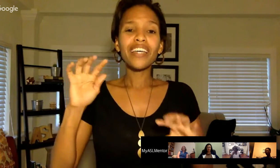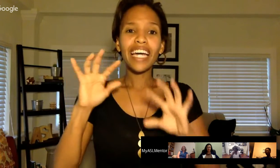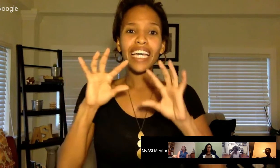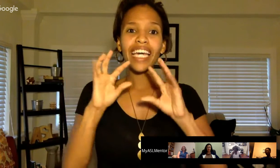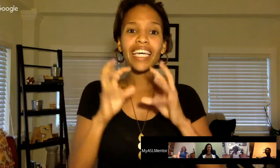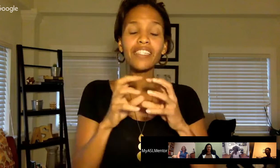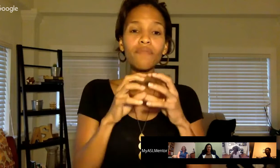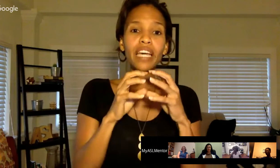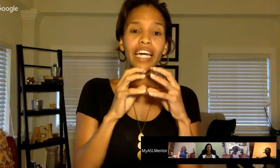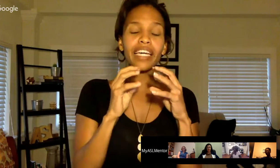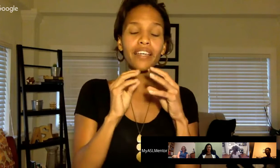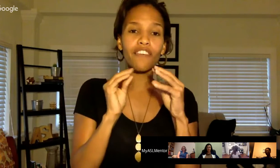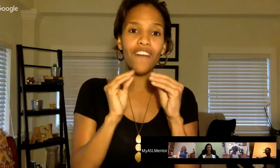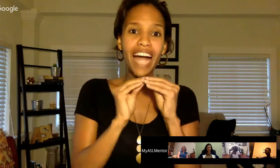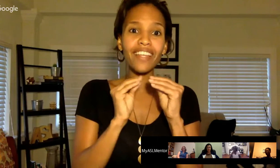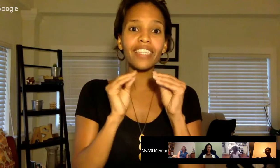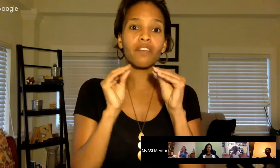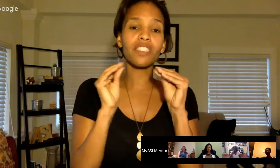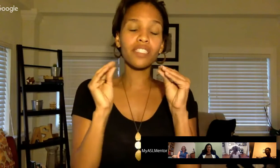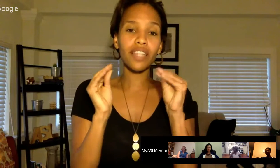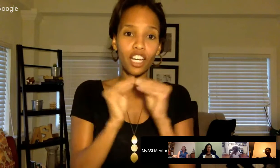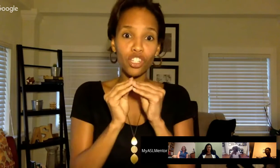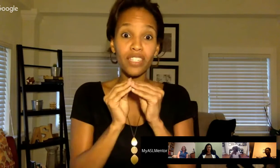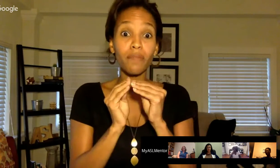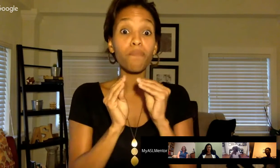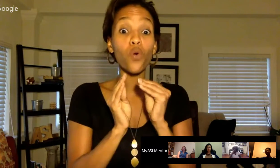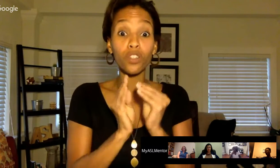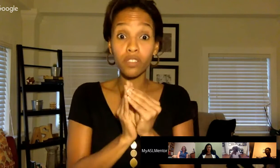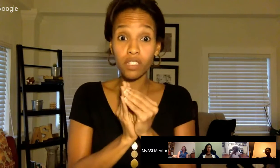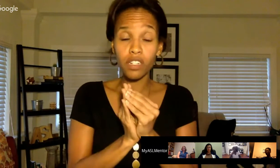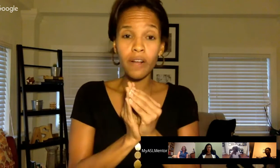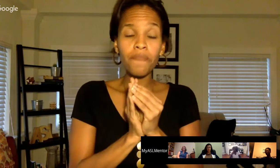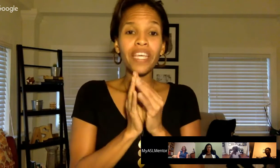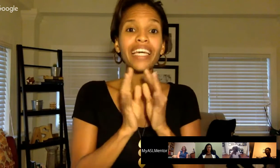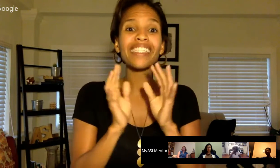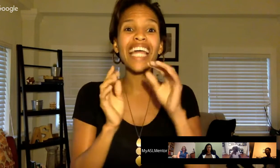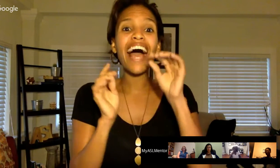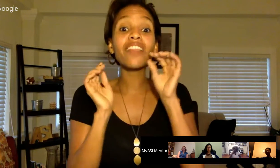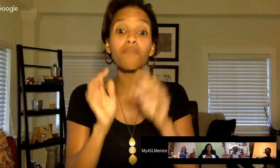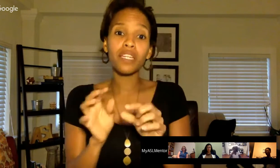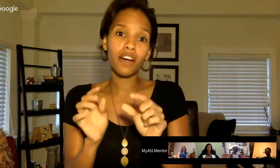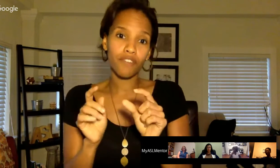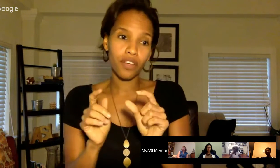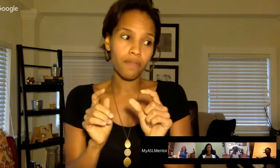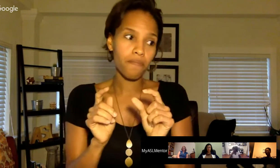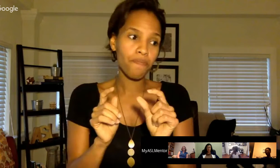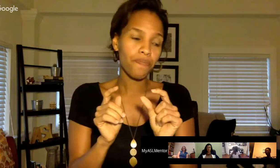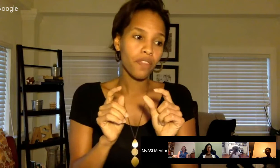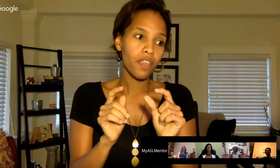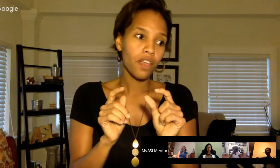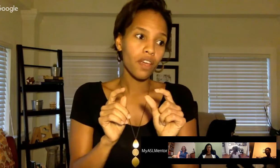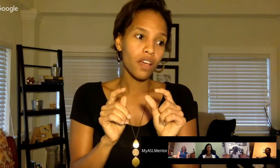So the fact that the selection is important is an element of it.